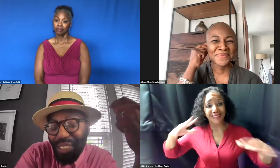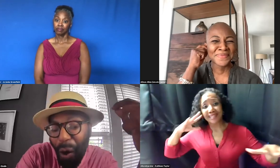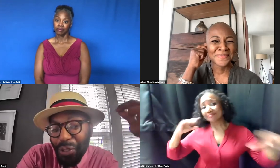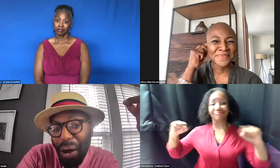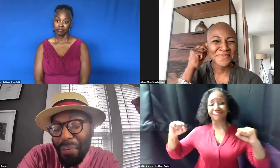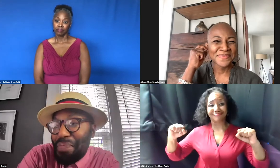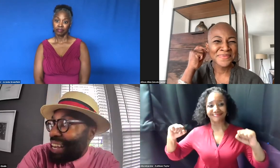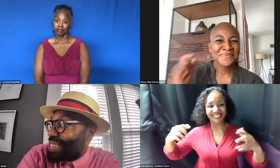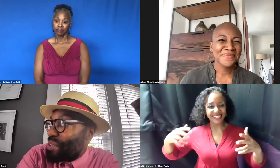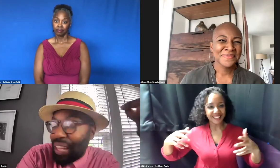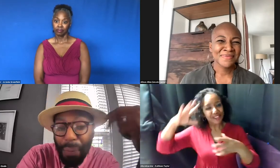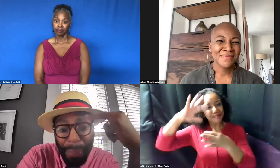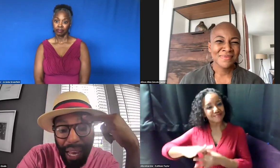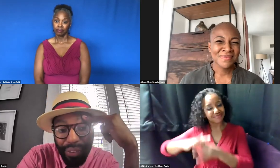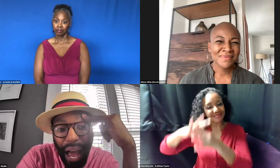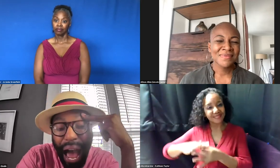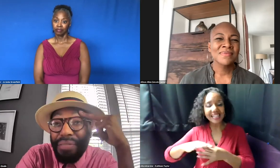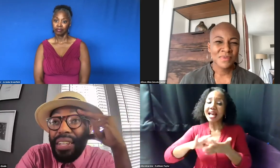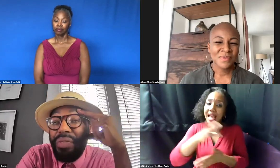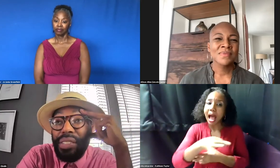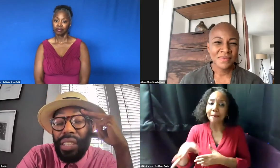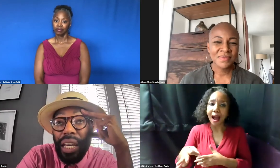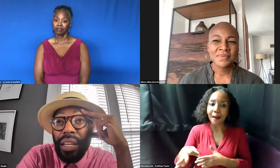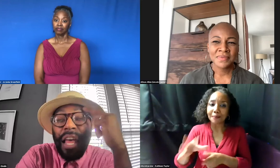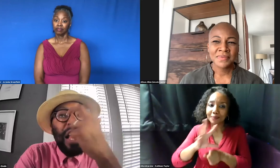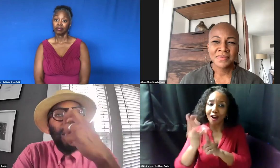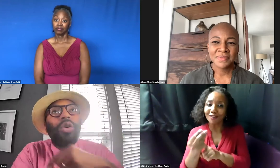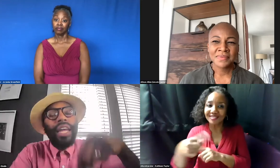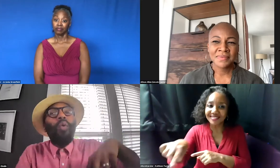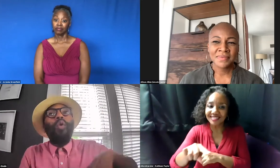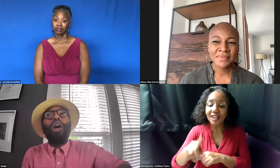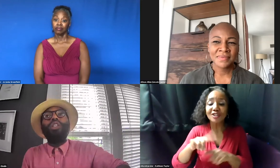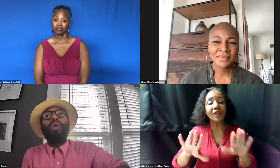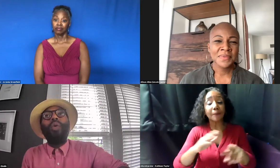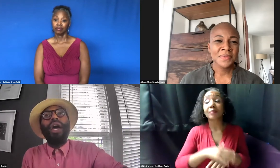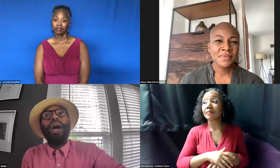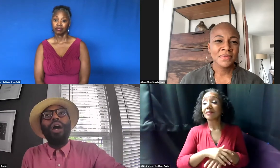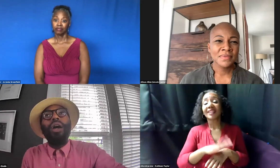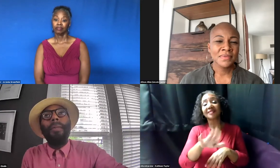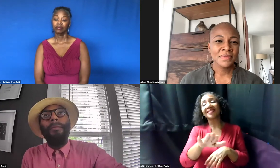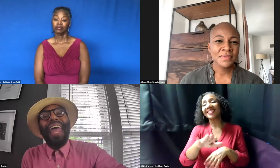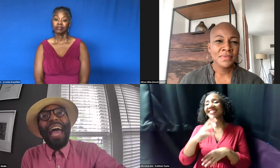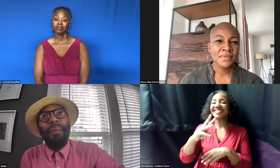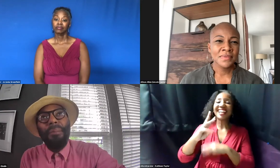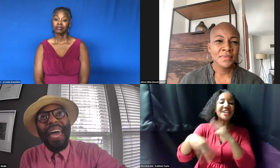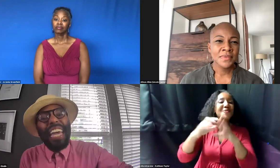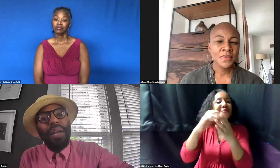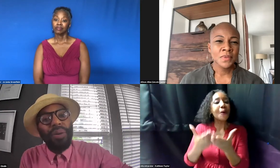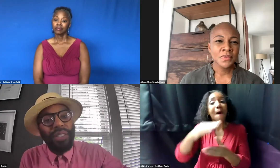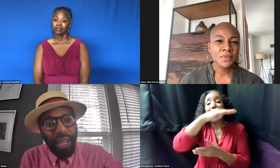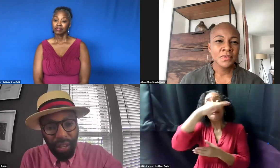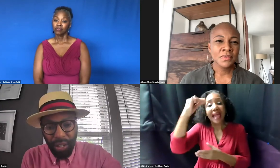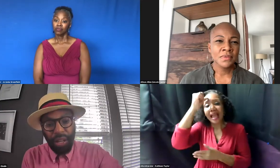this also comes back to me for the hip hop cipher. I've never seen, so in a world where Black men